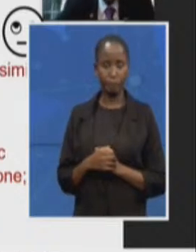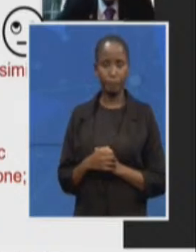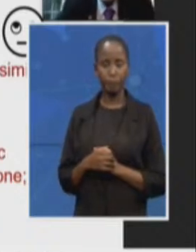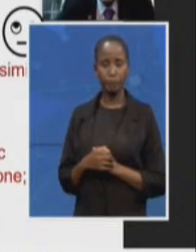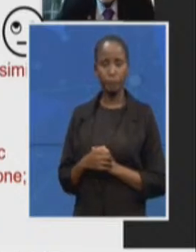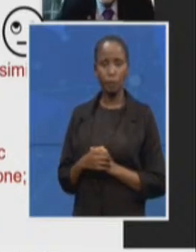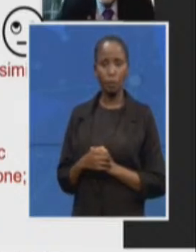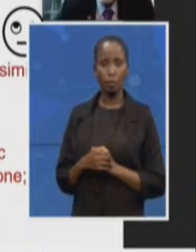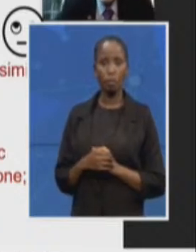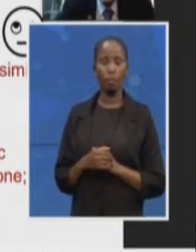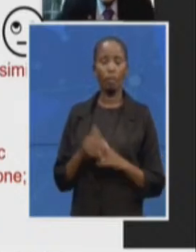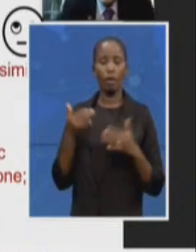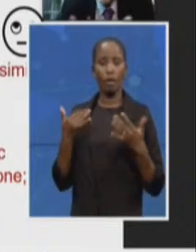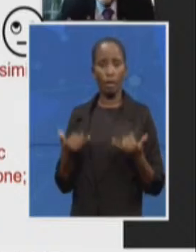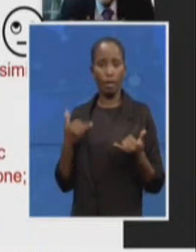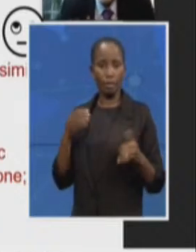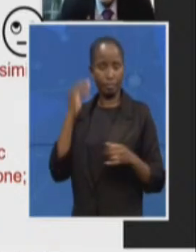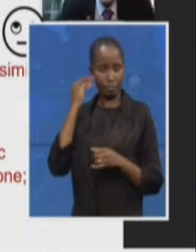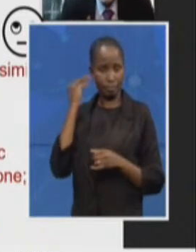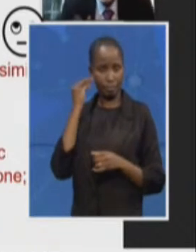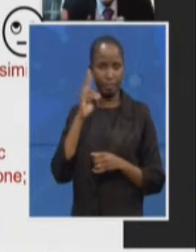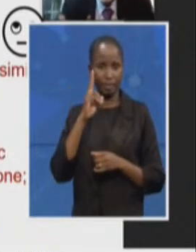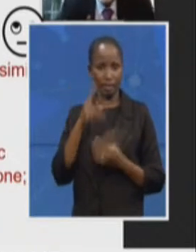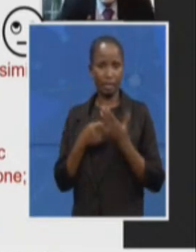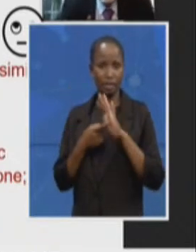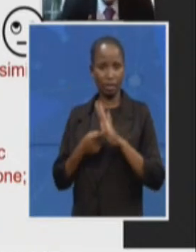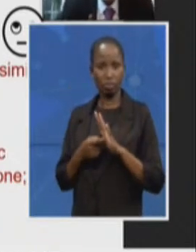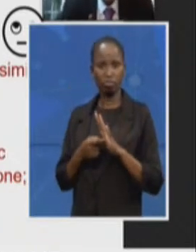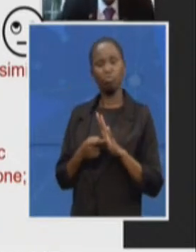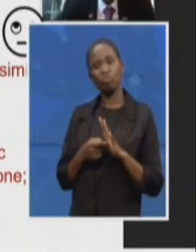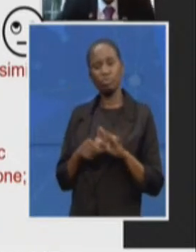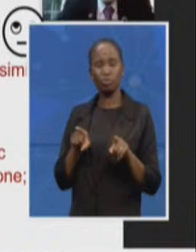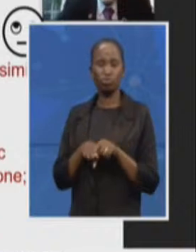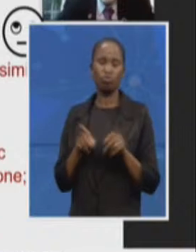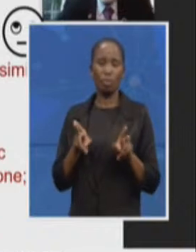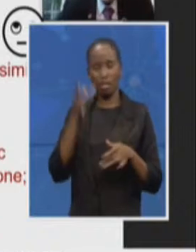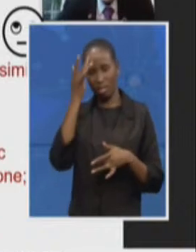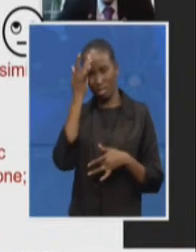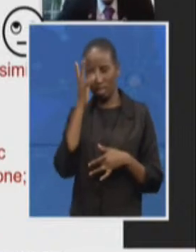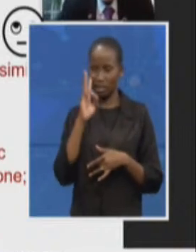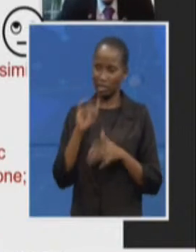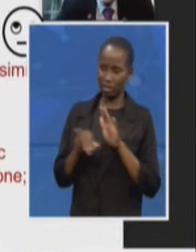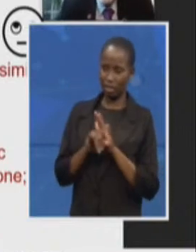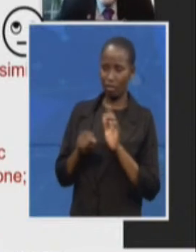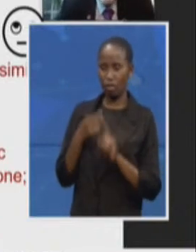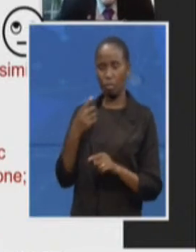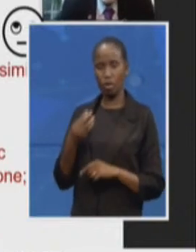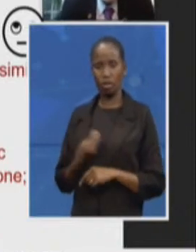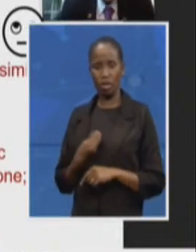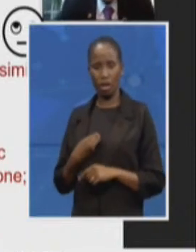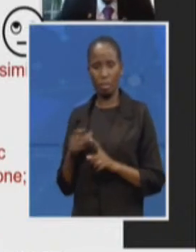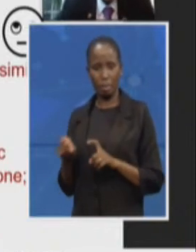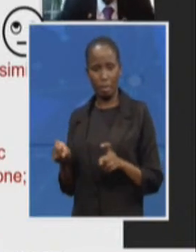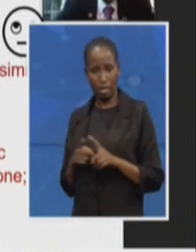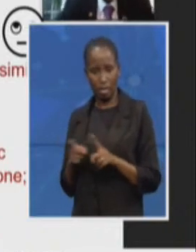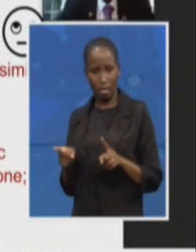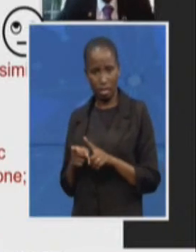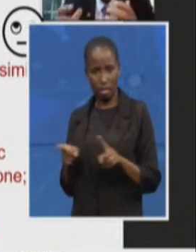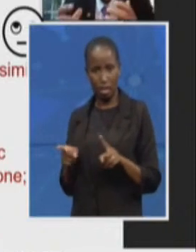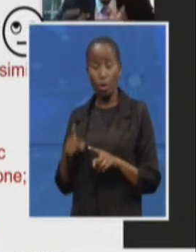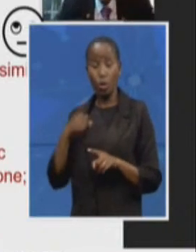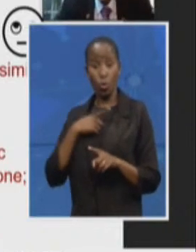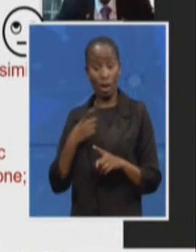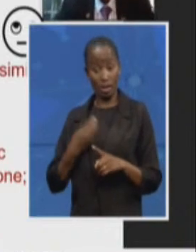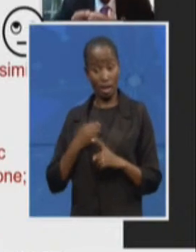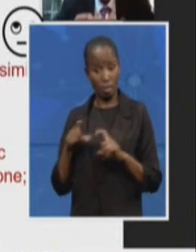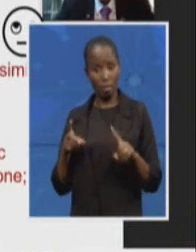presenting illnesses, mainly in younger people for obvious reasons, and that younger people are less vaccinated, so you will see more cases there. But